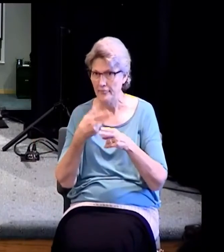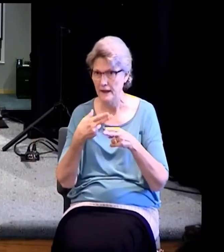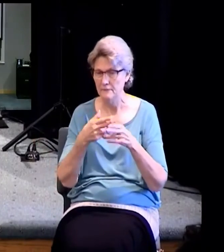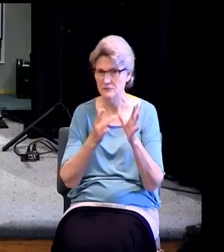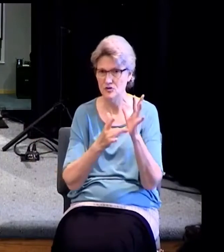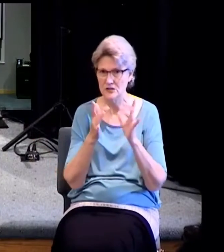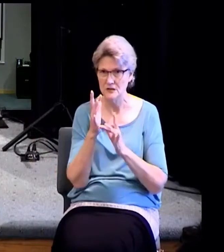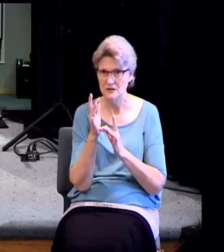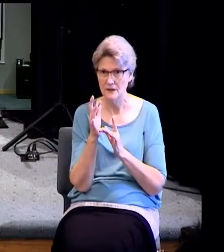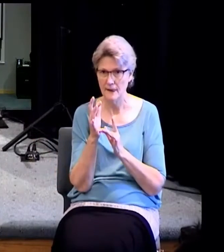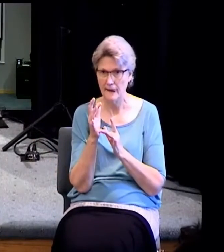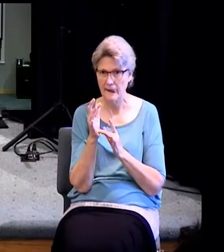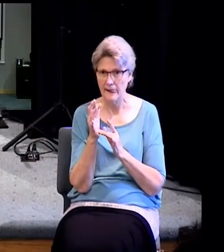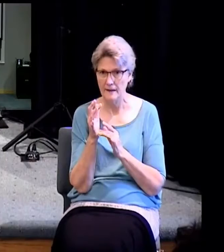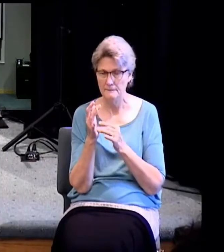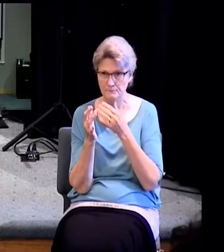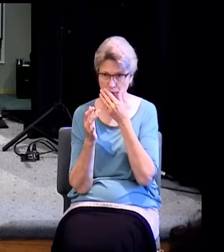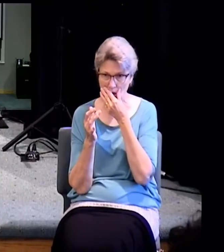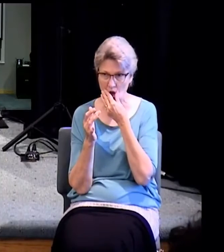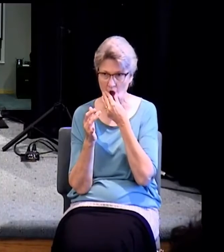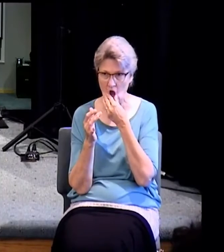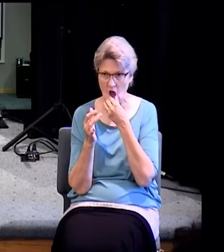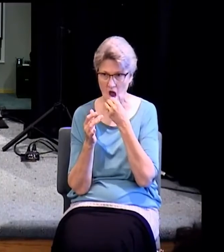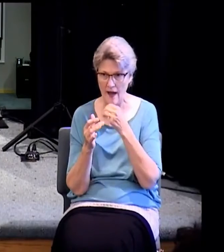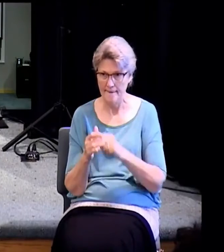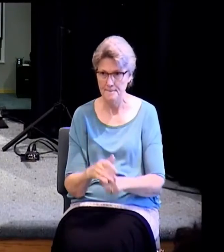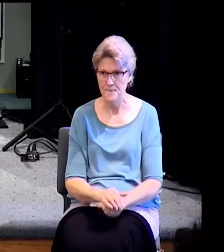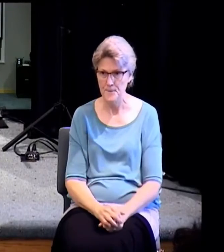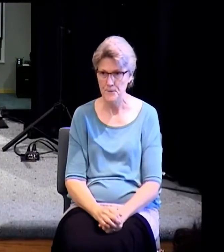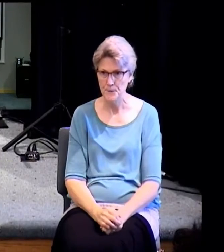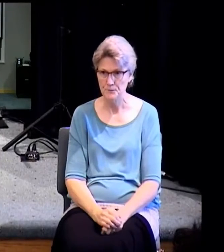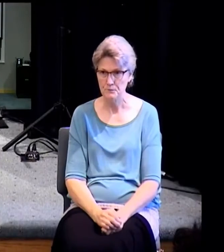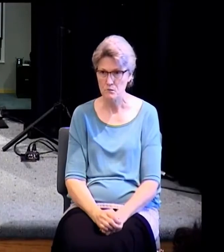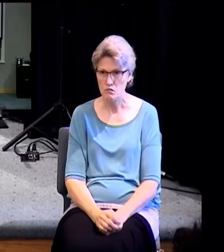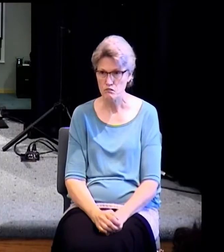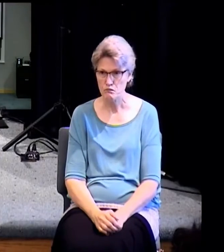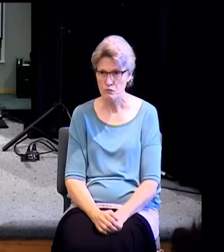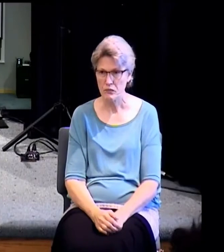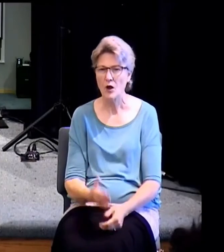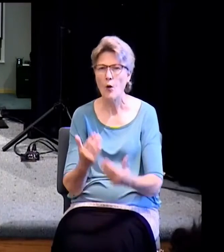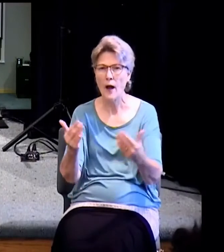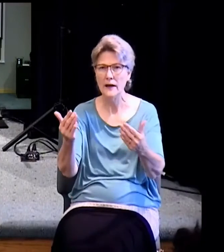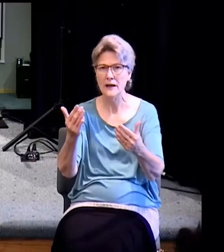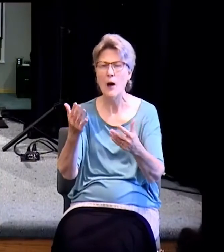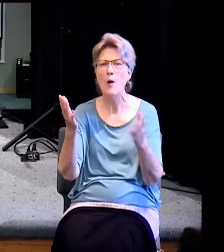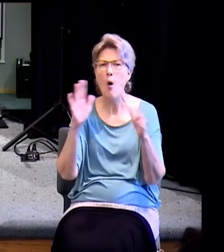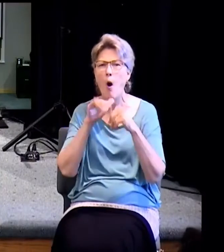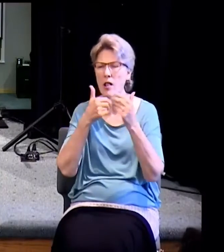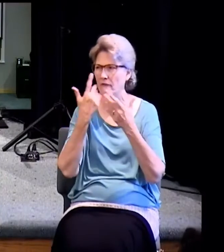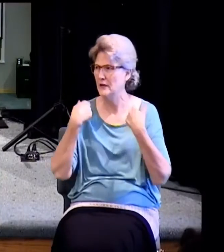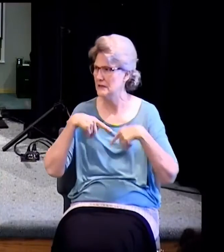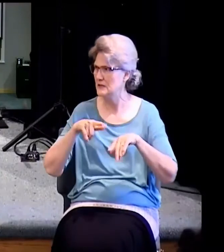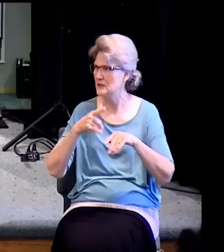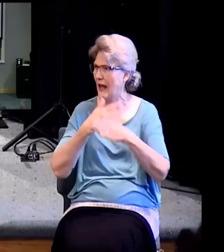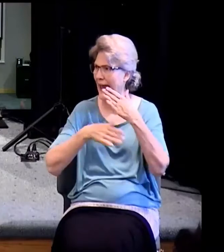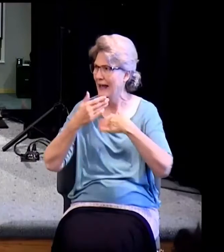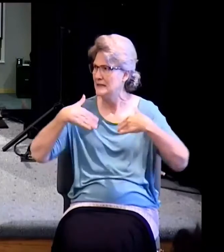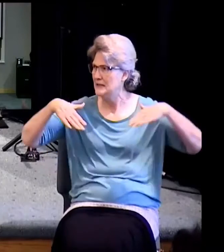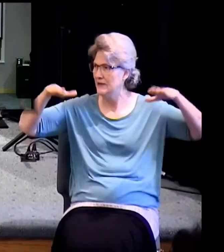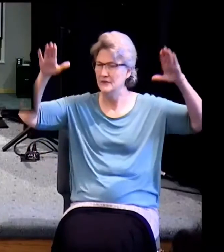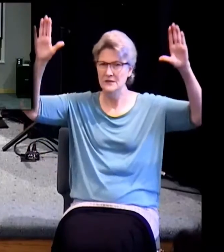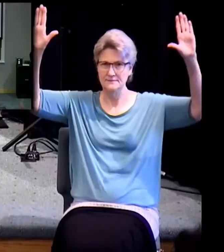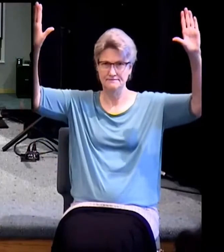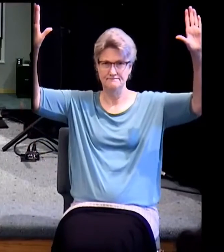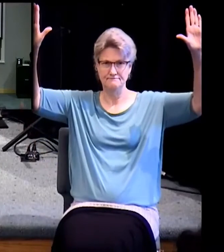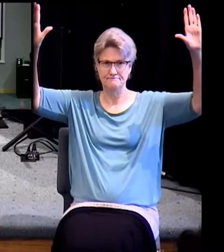in the name of the Lord Jesus. Would you mind lifting your hands just for a moment? Close your eyes